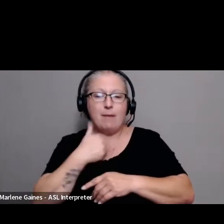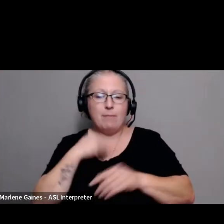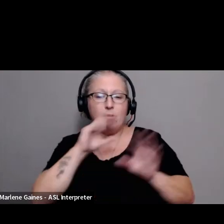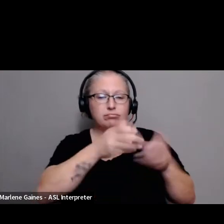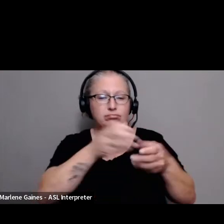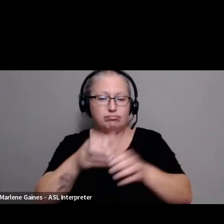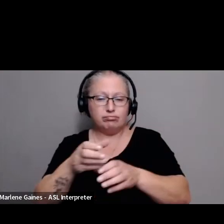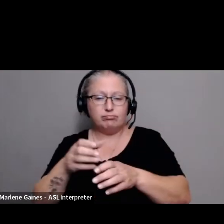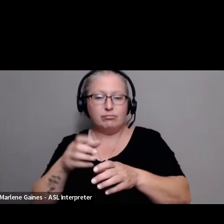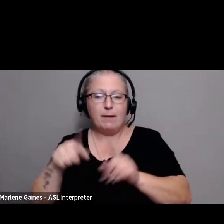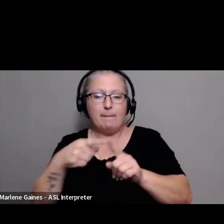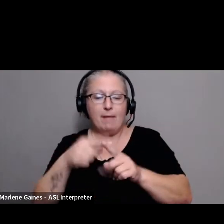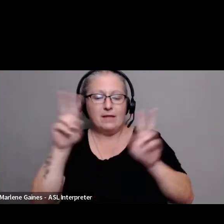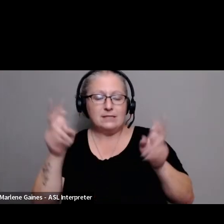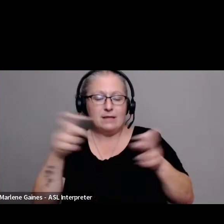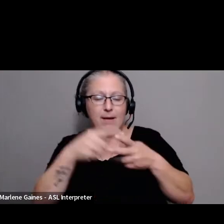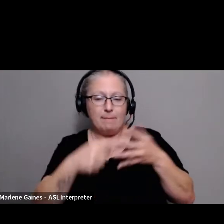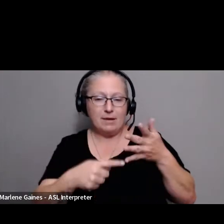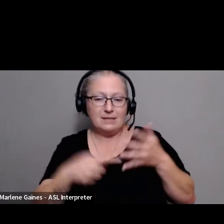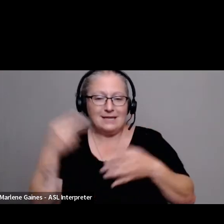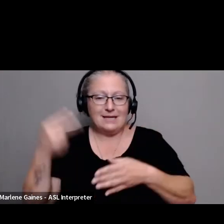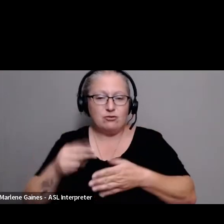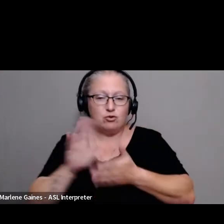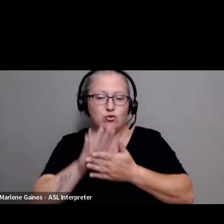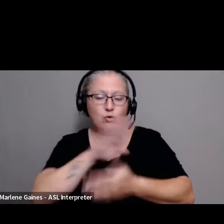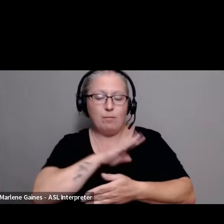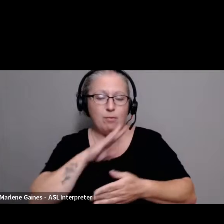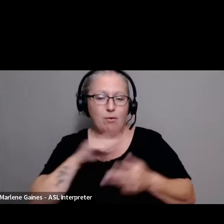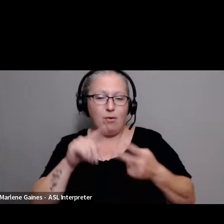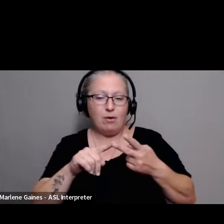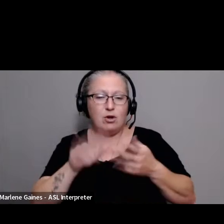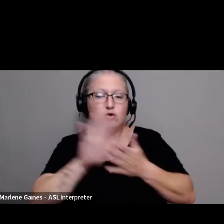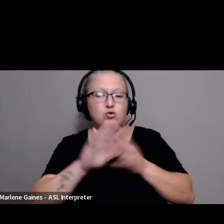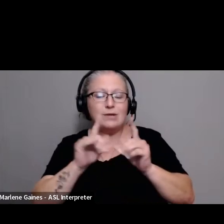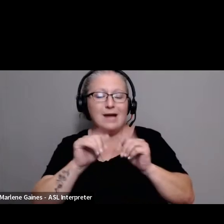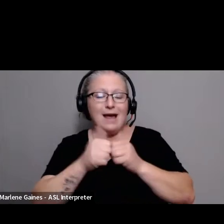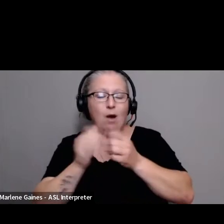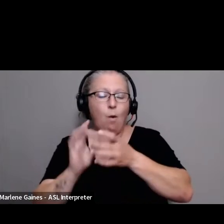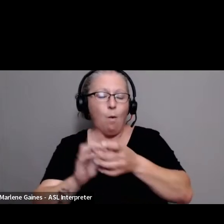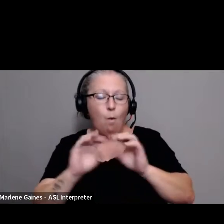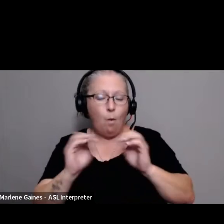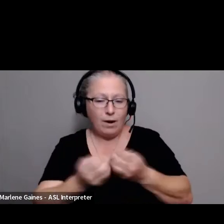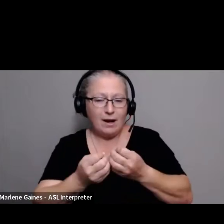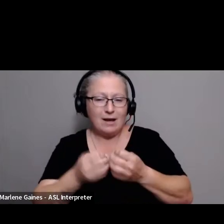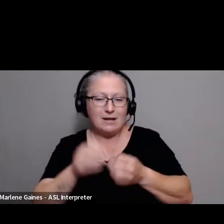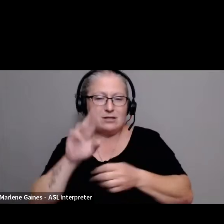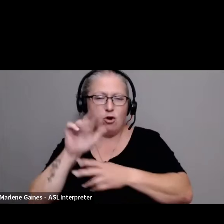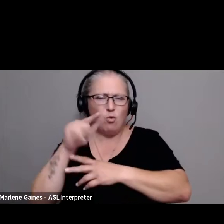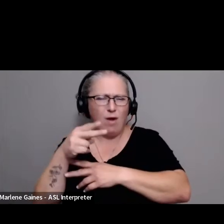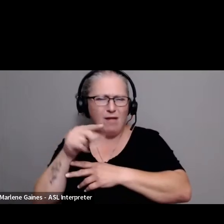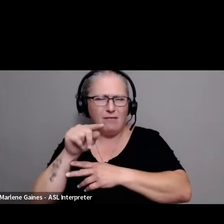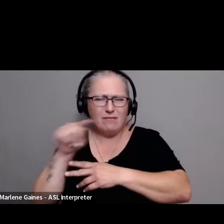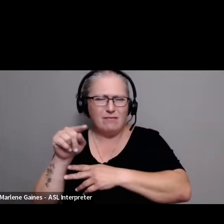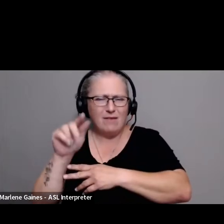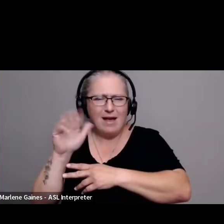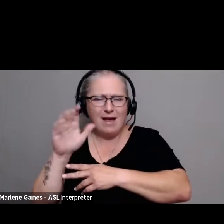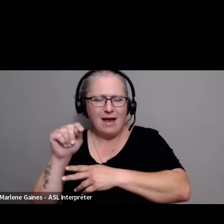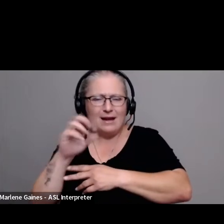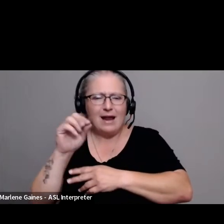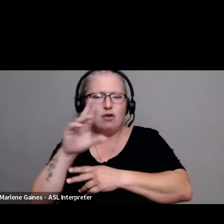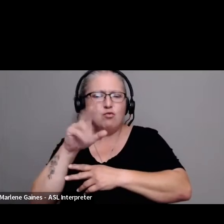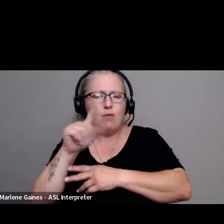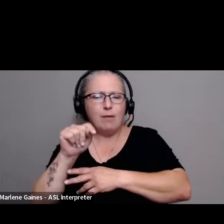to learn about the following topics: the history of school boards, how school districts are organized, the Ralph M. Brown Act, and Robert's Rules of